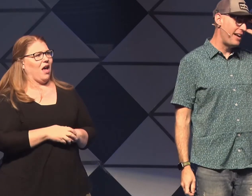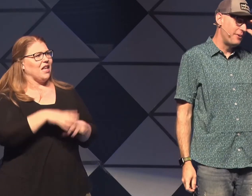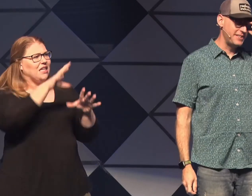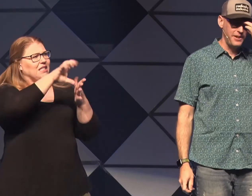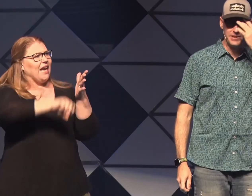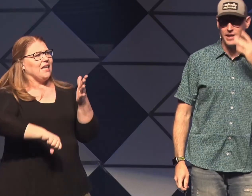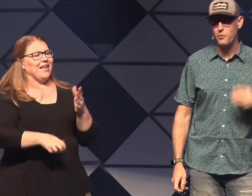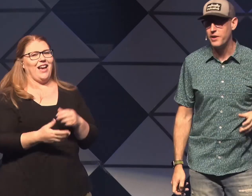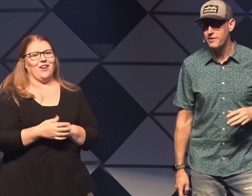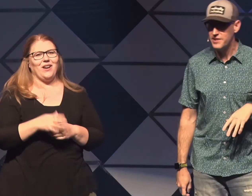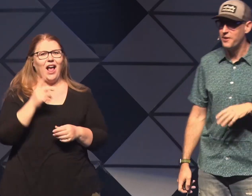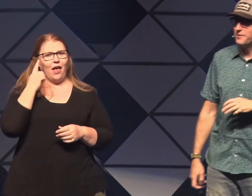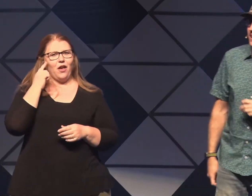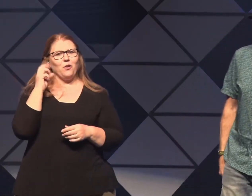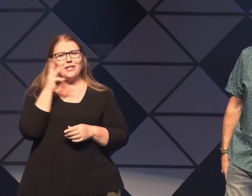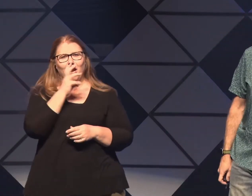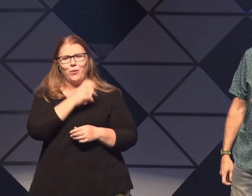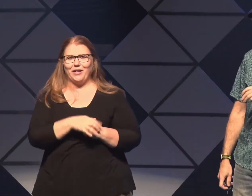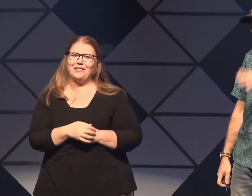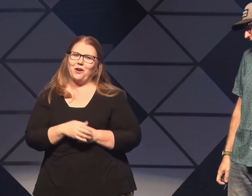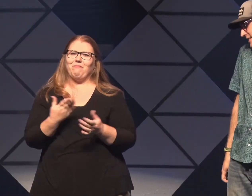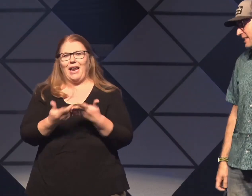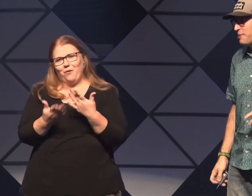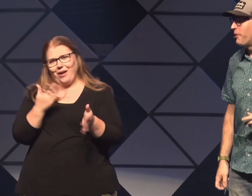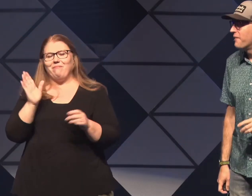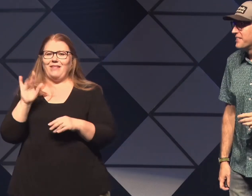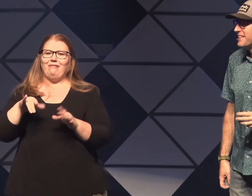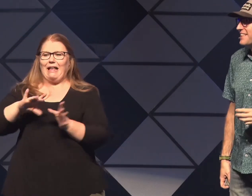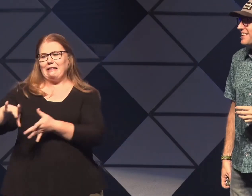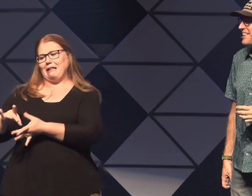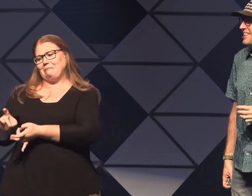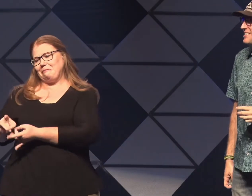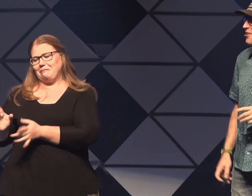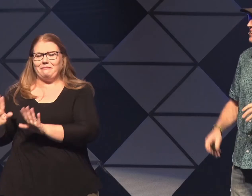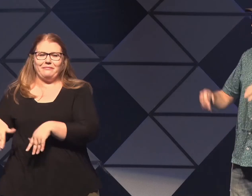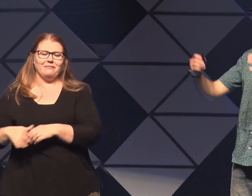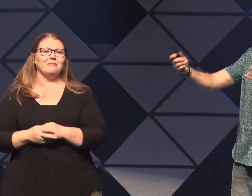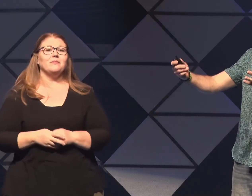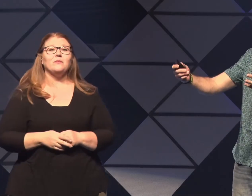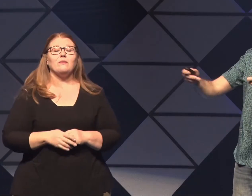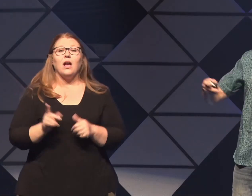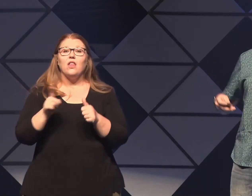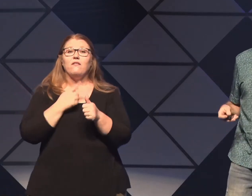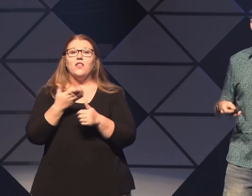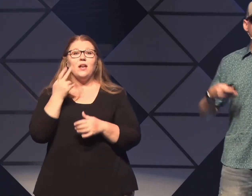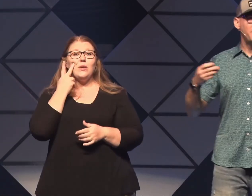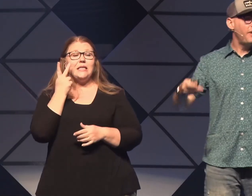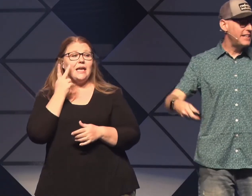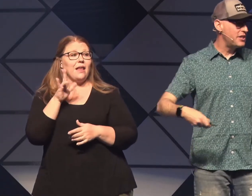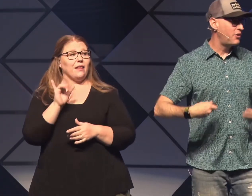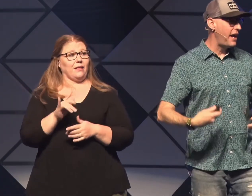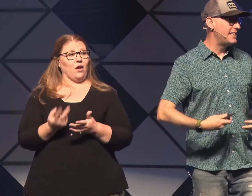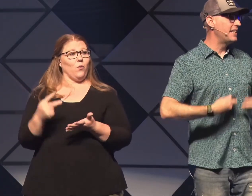do it, but I always thought it was kind of weird, you know? So at any rate, that's a sidebar. So first thing we see is that this resurrected Christ, the